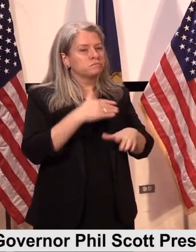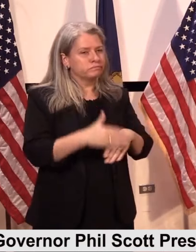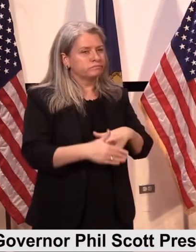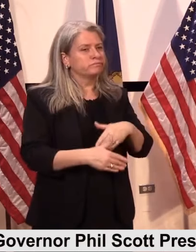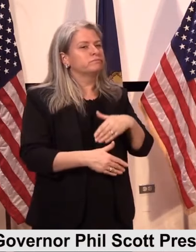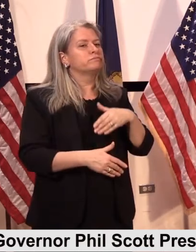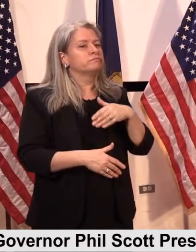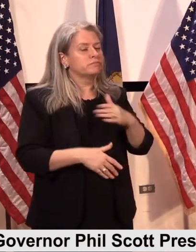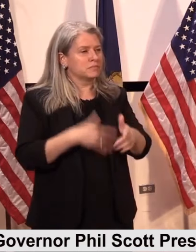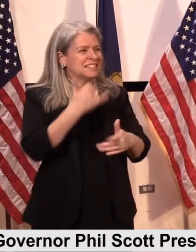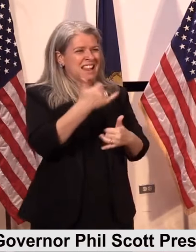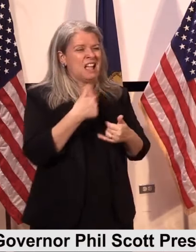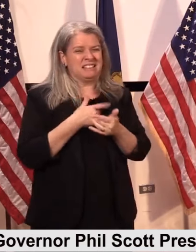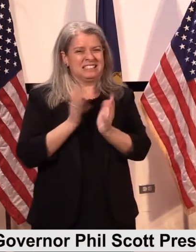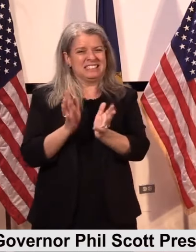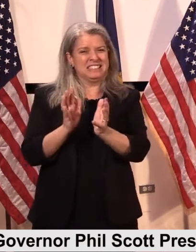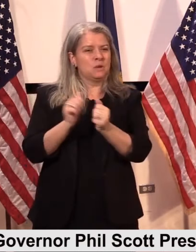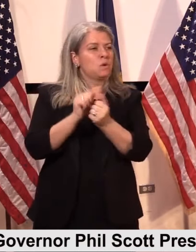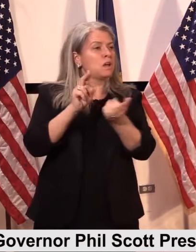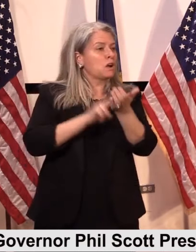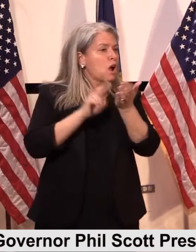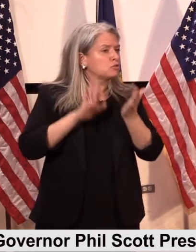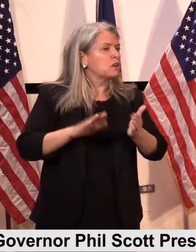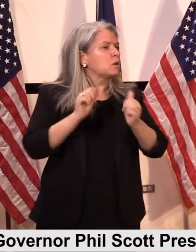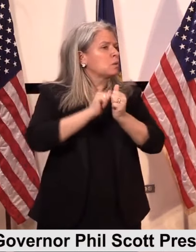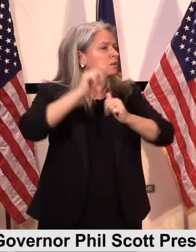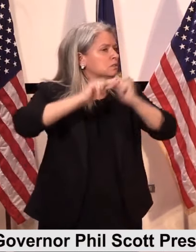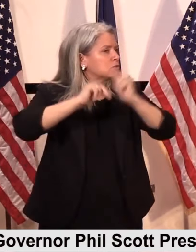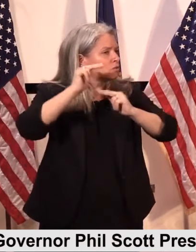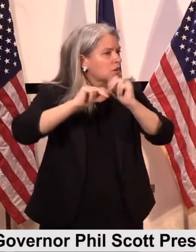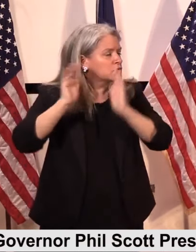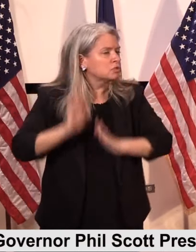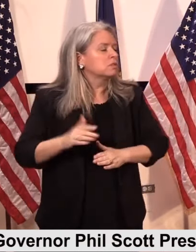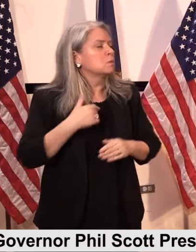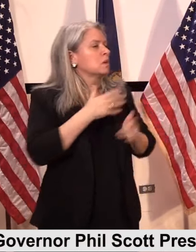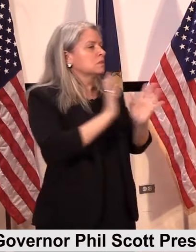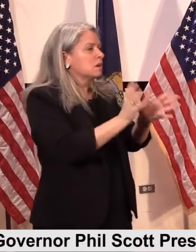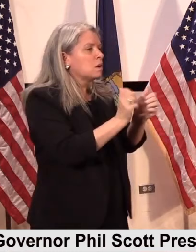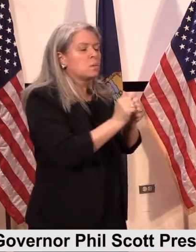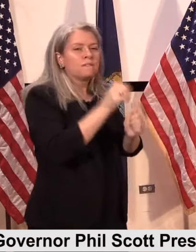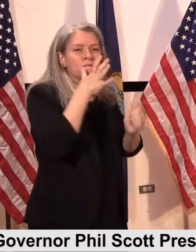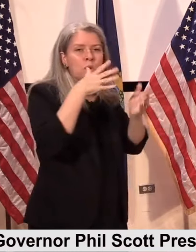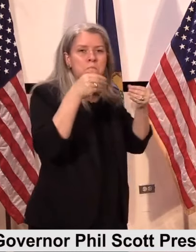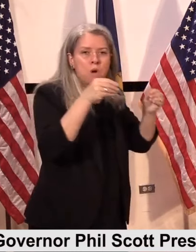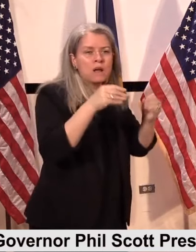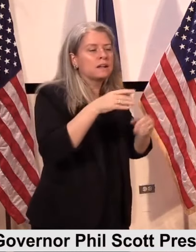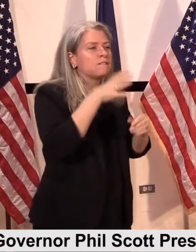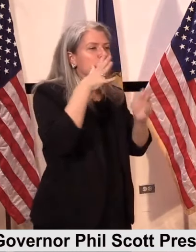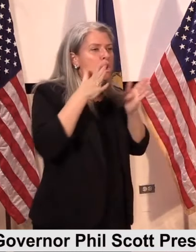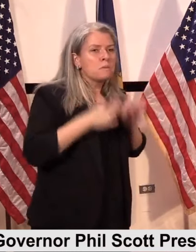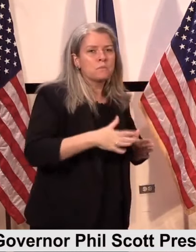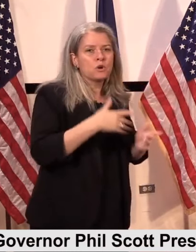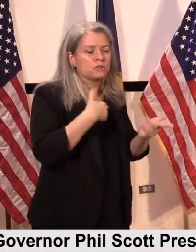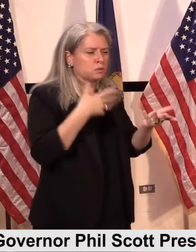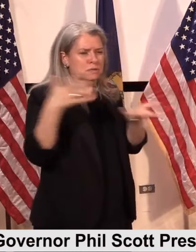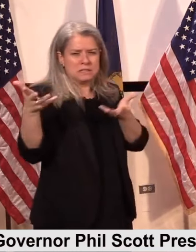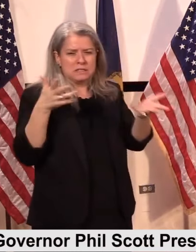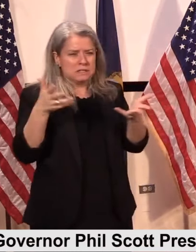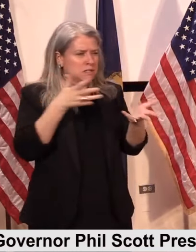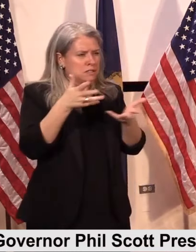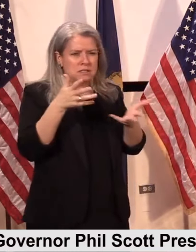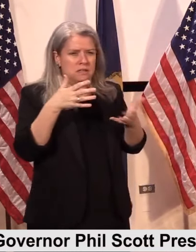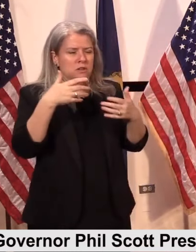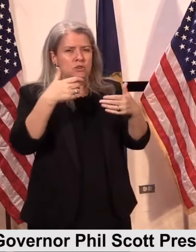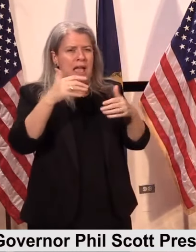engaging with those in the farmers markets to provide some sort of a method for